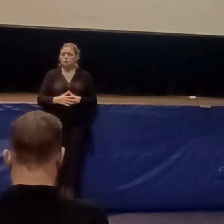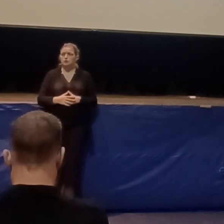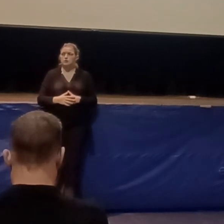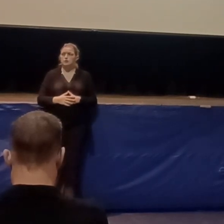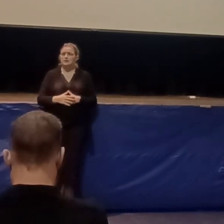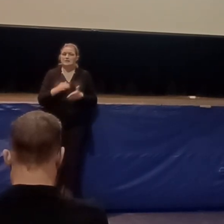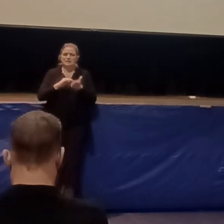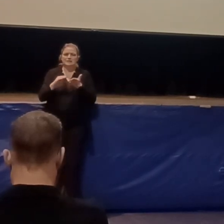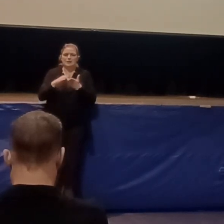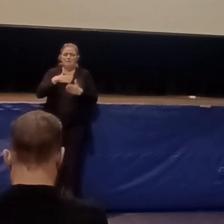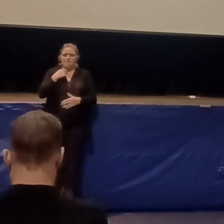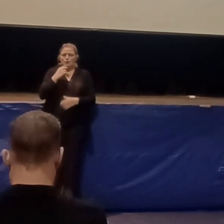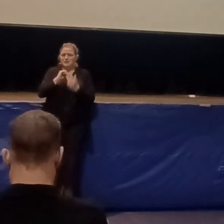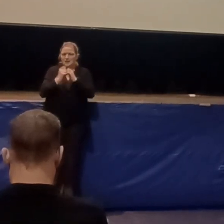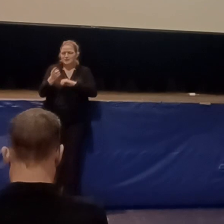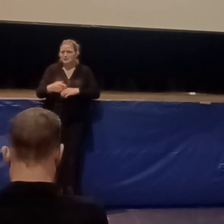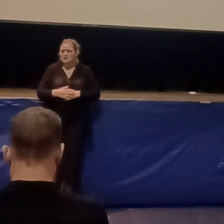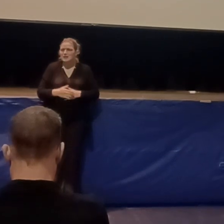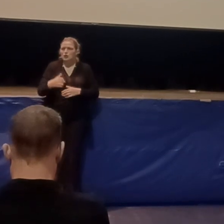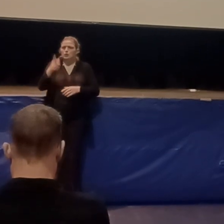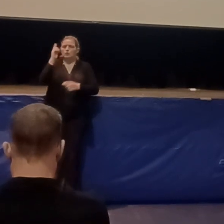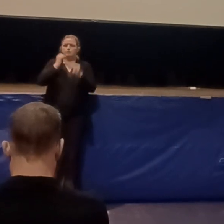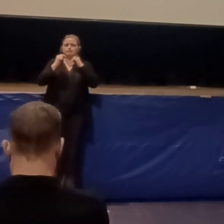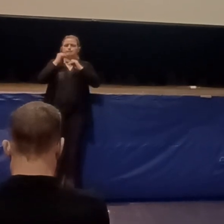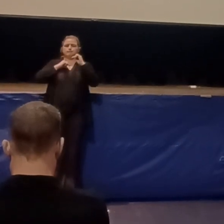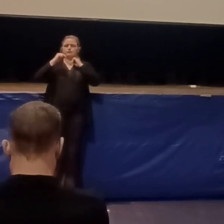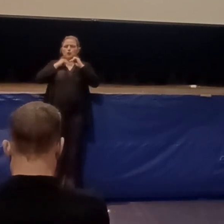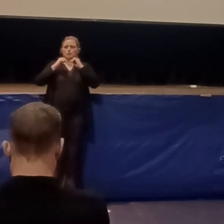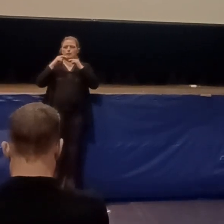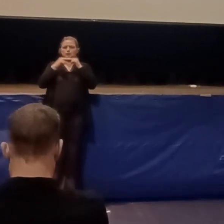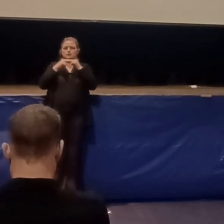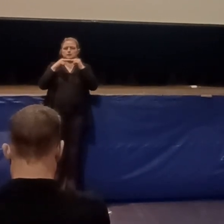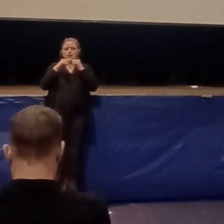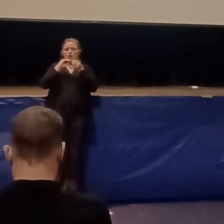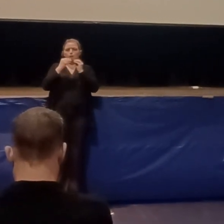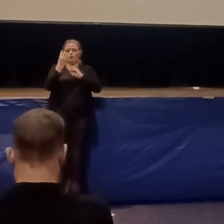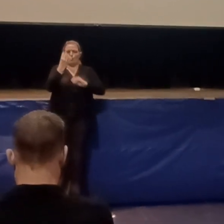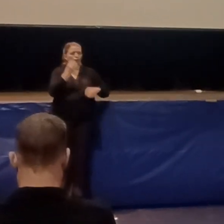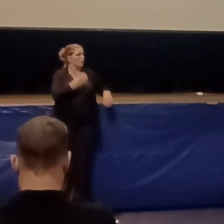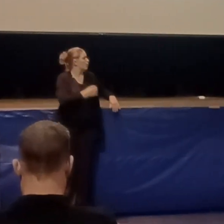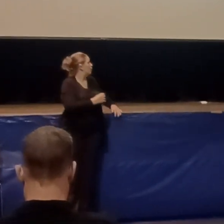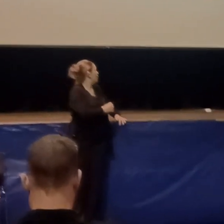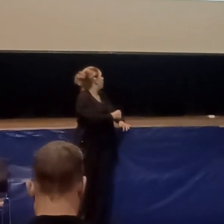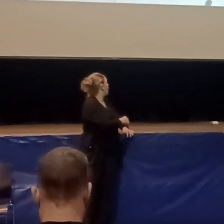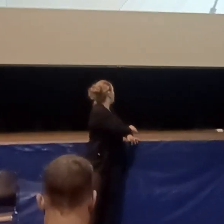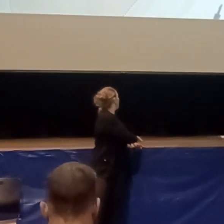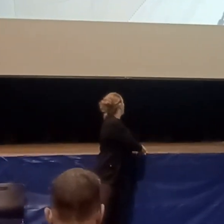Excuse me, voice. Can you go back to the number 4?